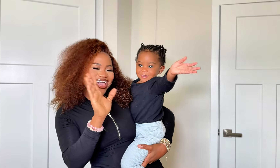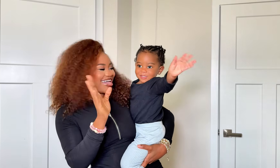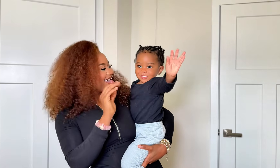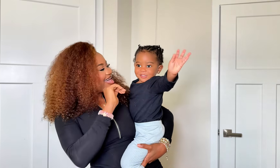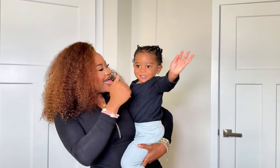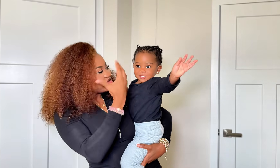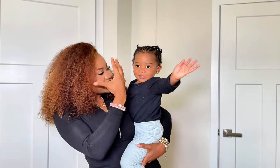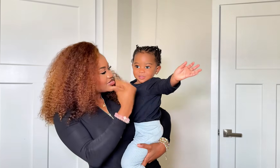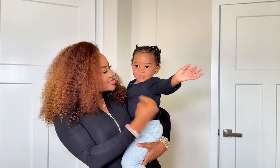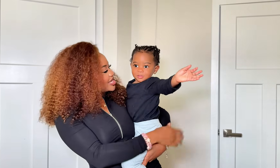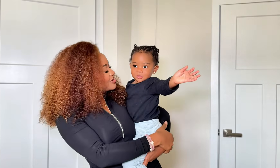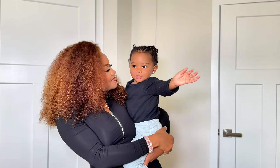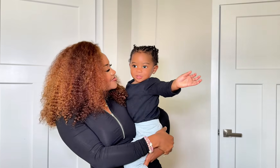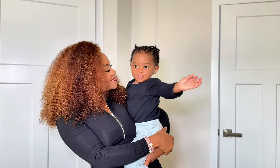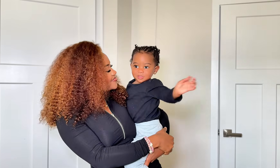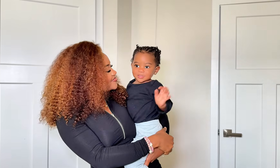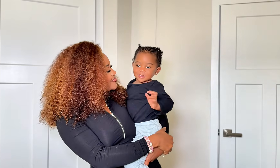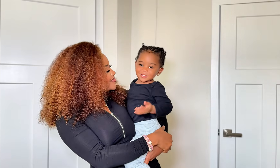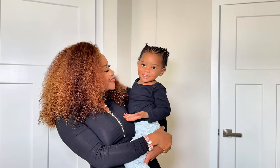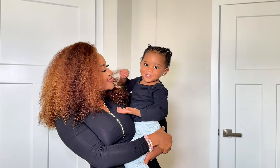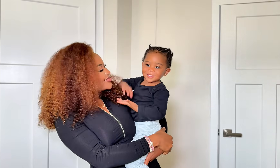Yeah. How did you sleep? Good.